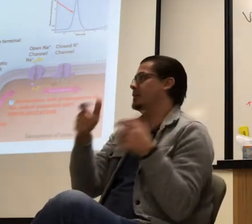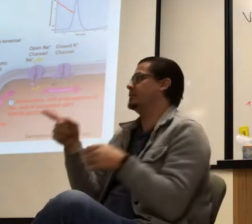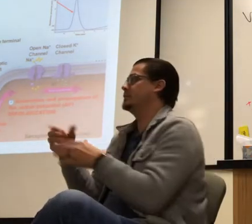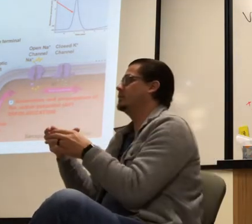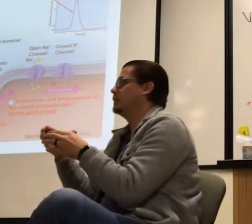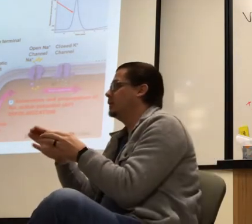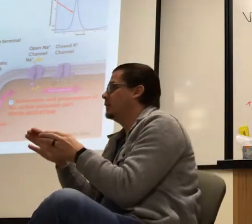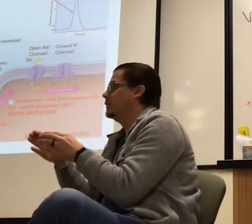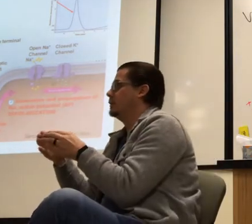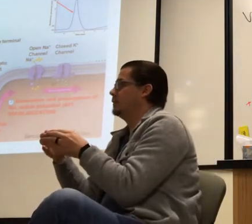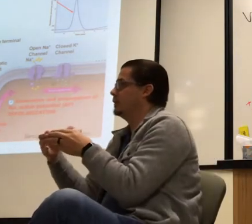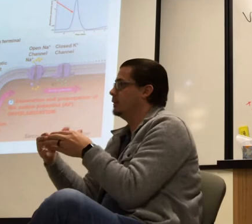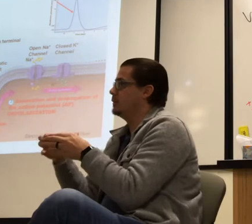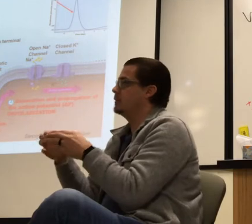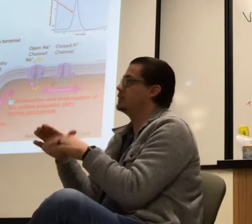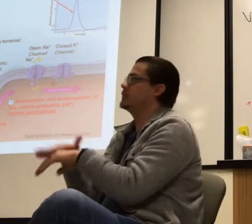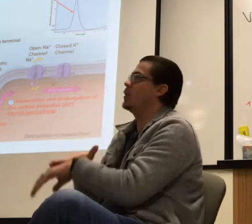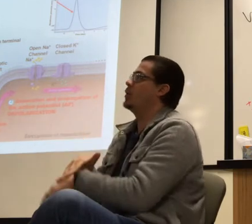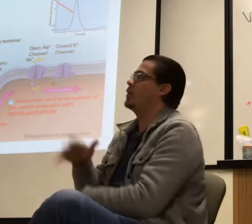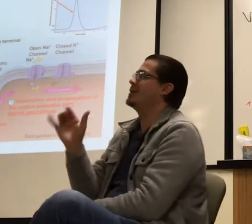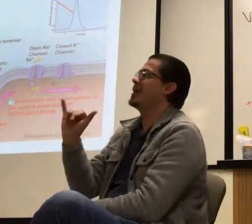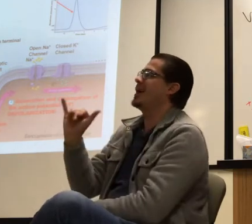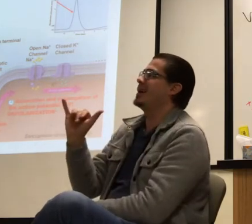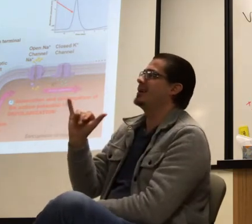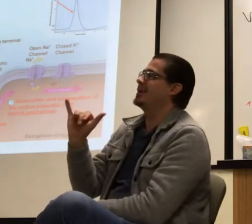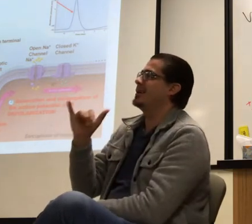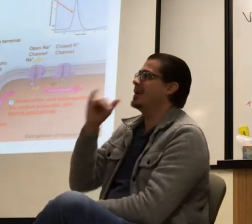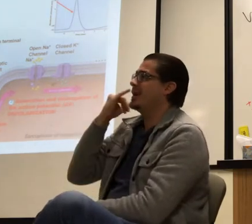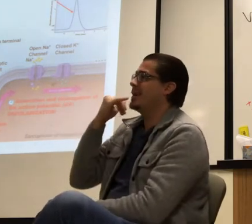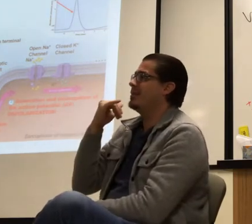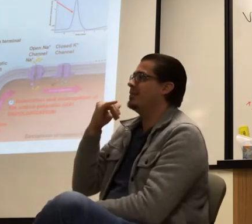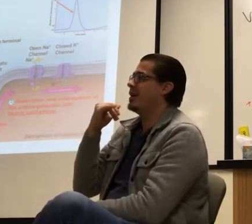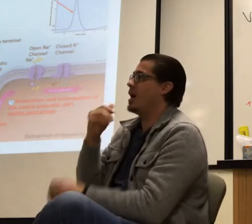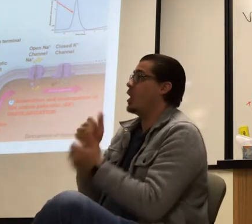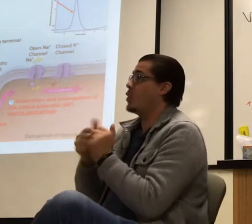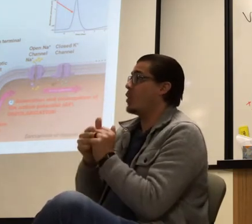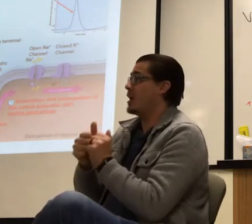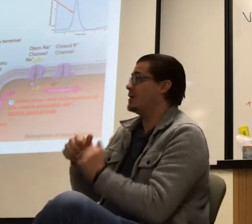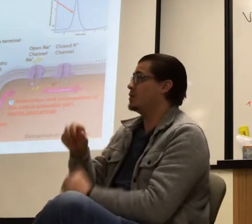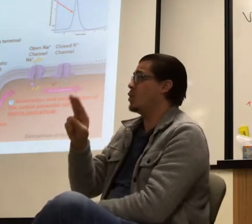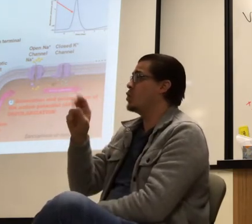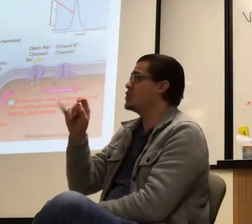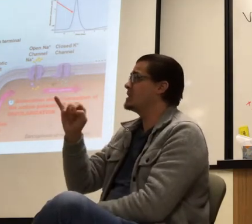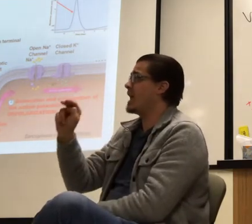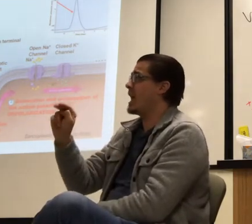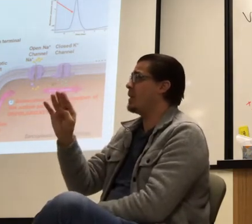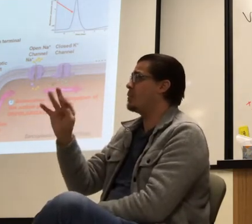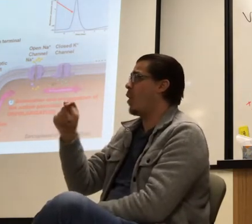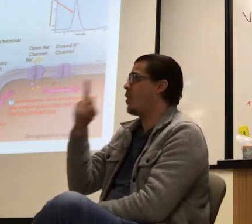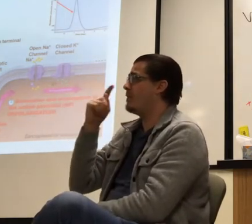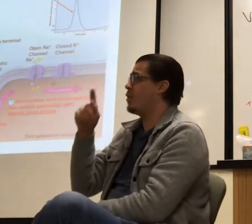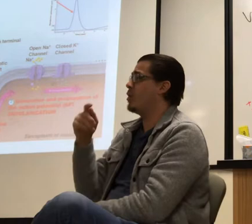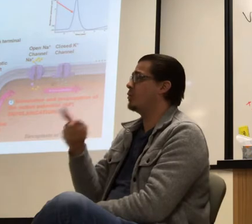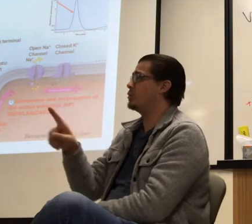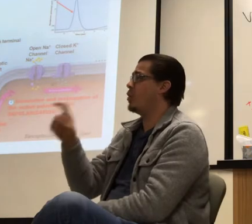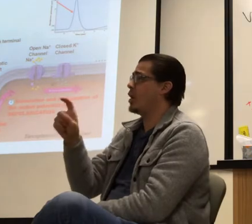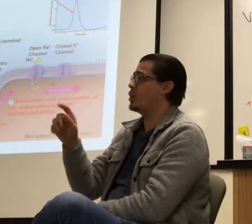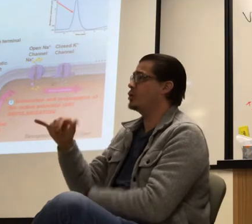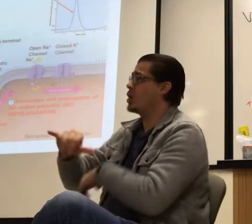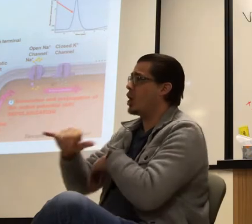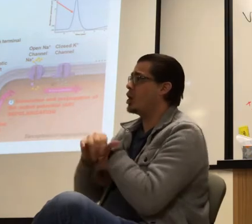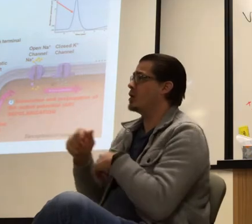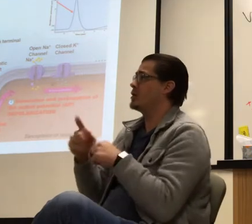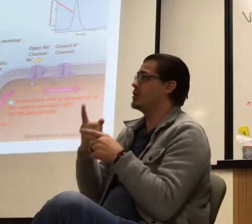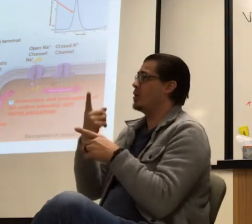close slow. I always give the analogy like, if I race Usain Bolt in the 100 meters, and the gun goes off,